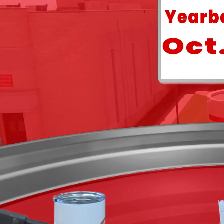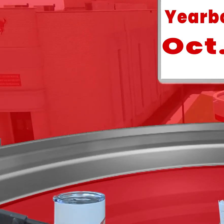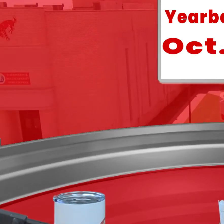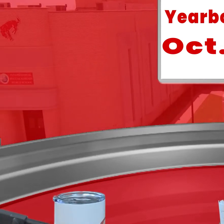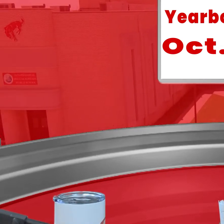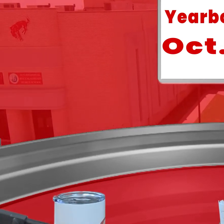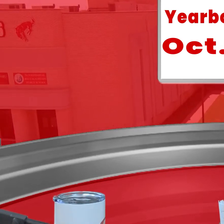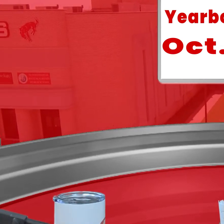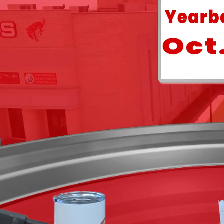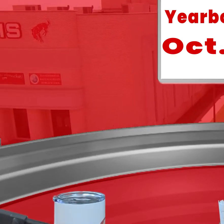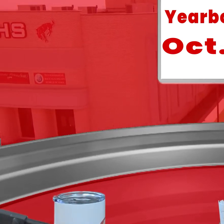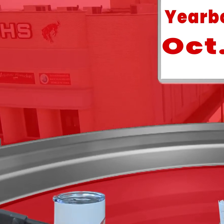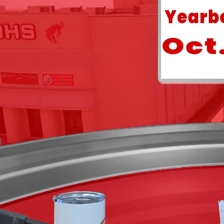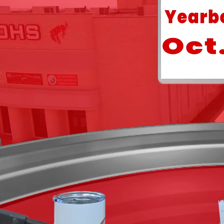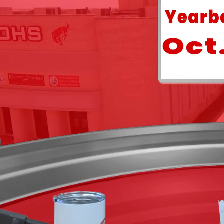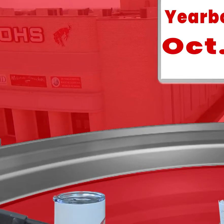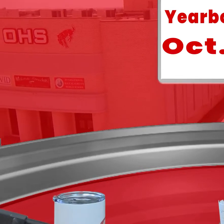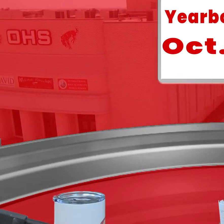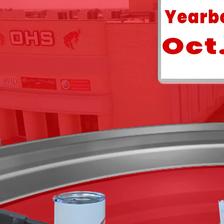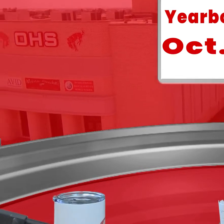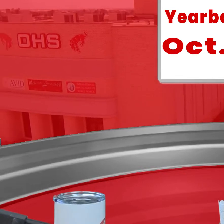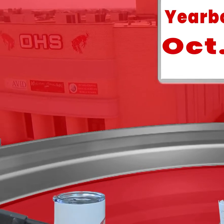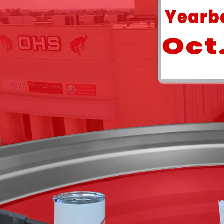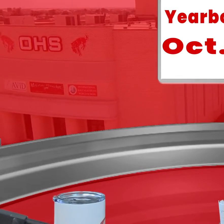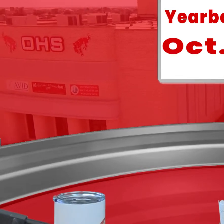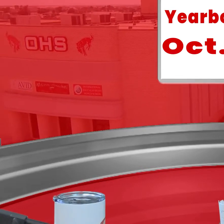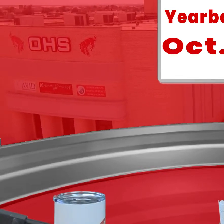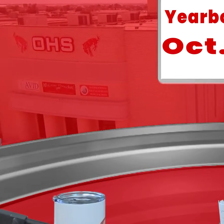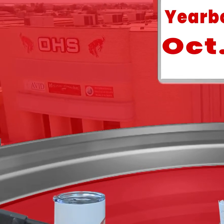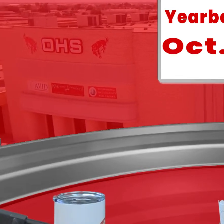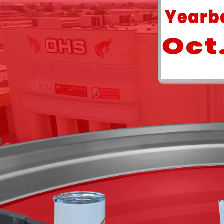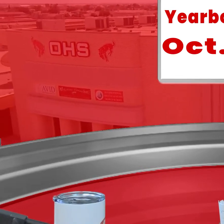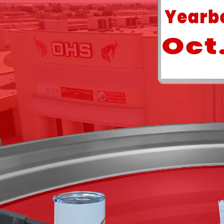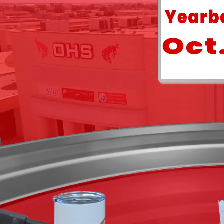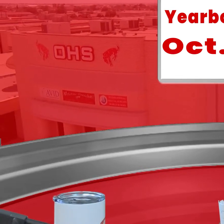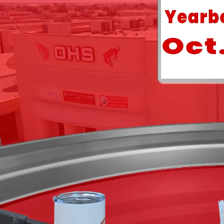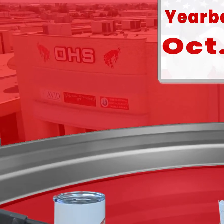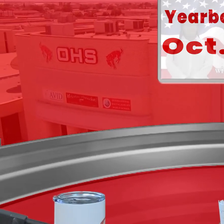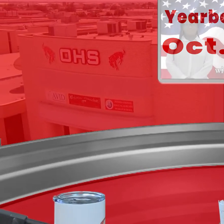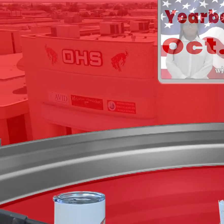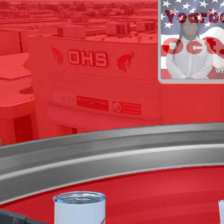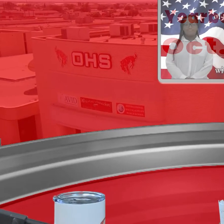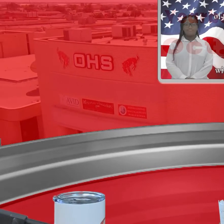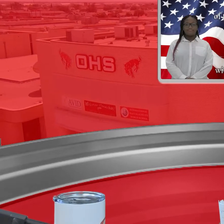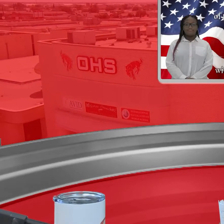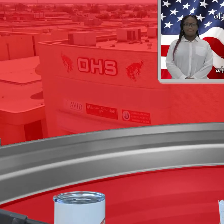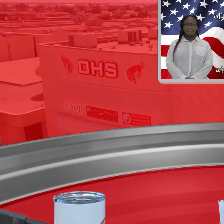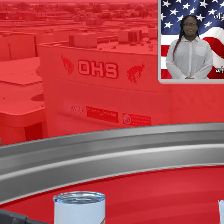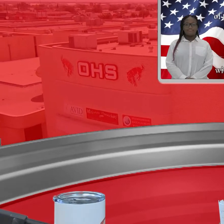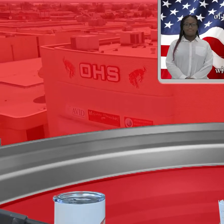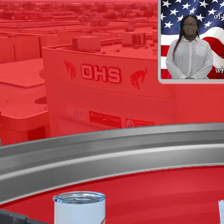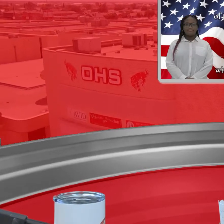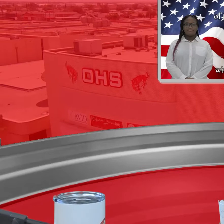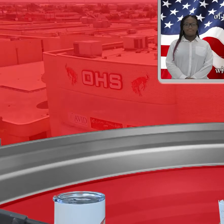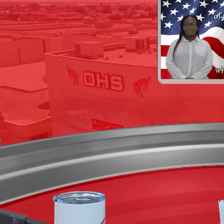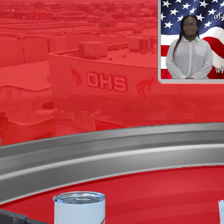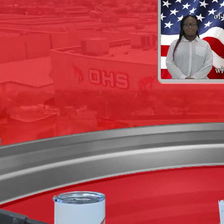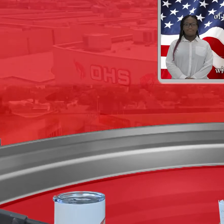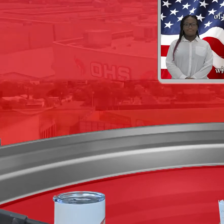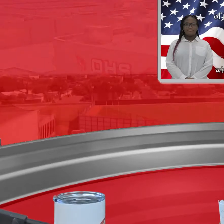picture order packet from your social studies teacher or from Mr. Hansen. Also, last thing, we're bringing back Keep Odessa